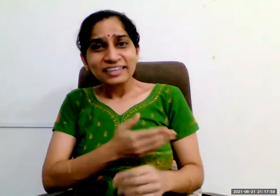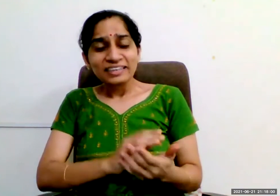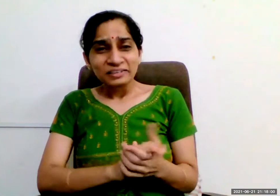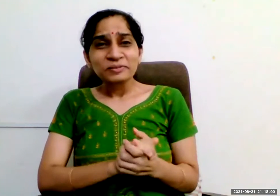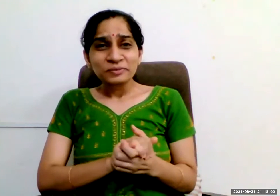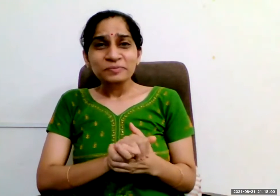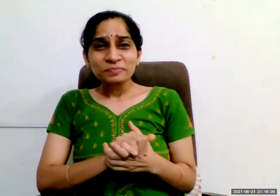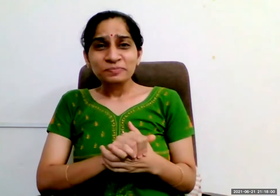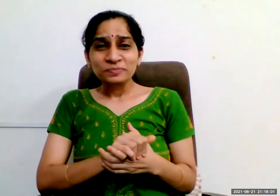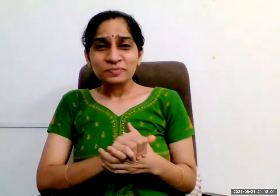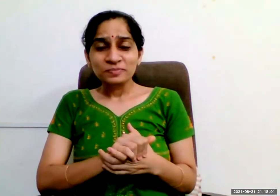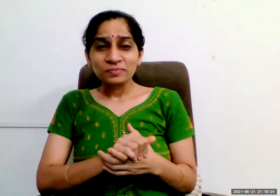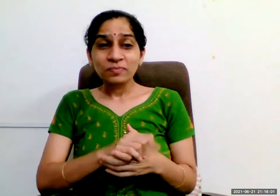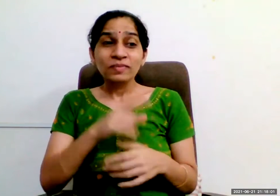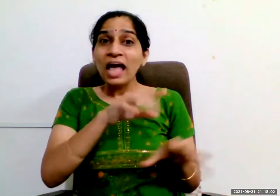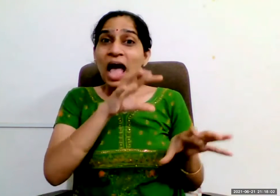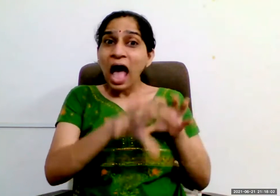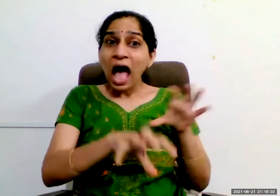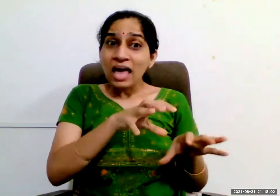Animals will kill each other only because they are hungry.